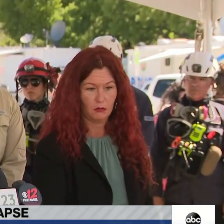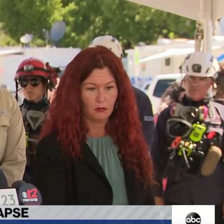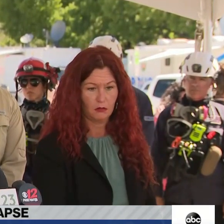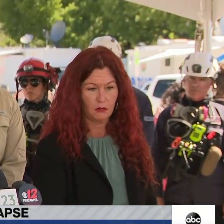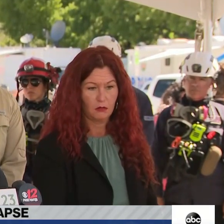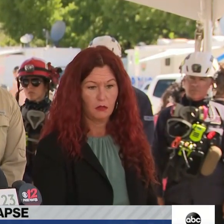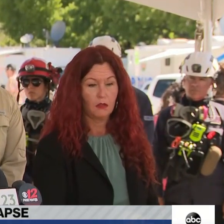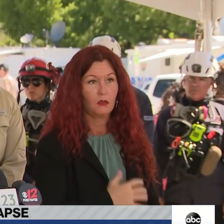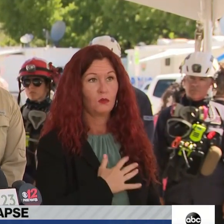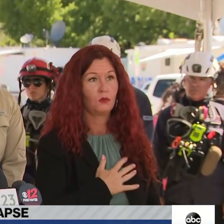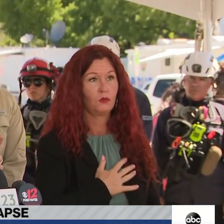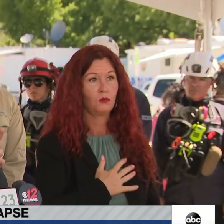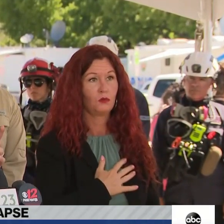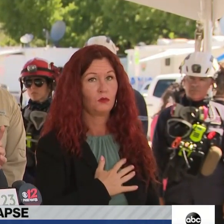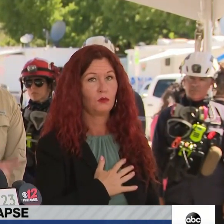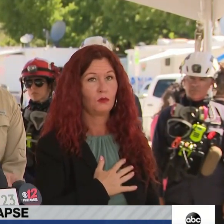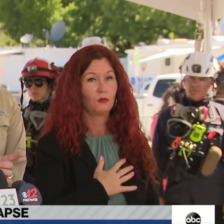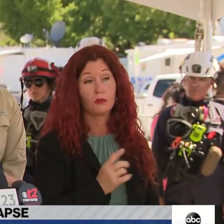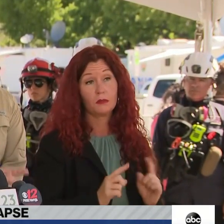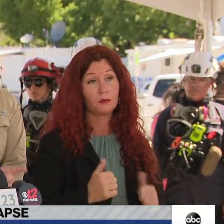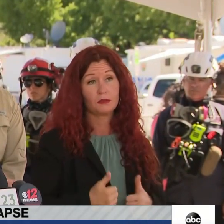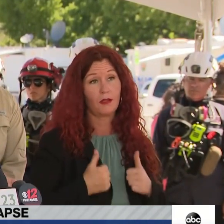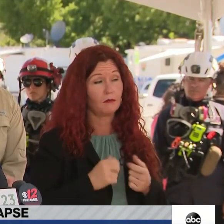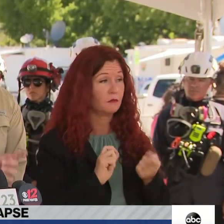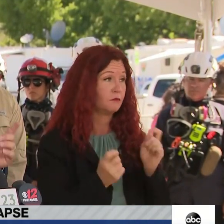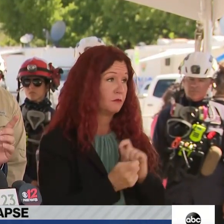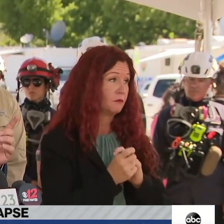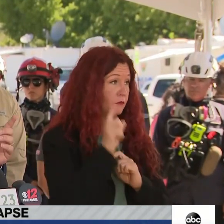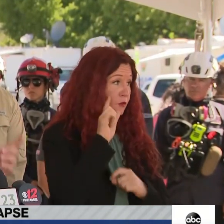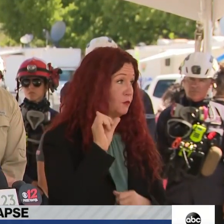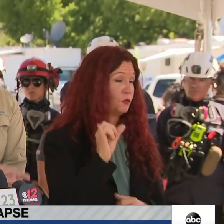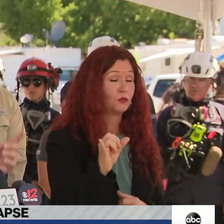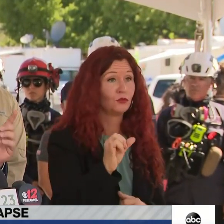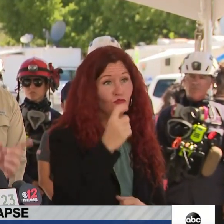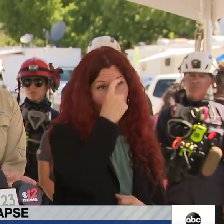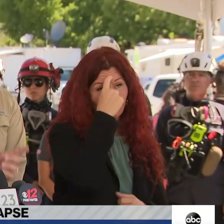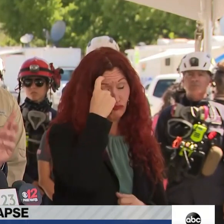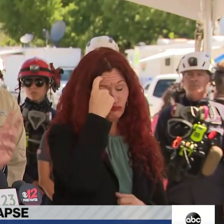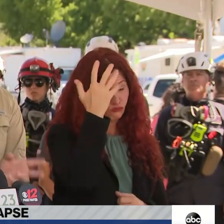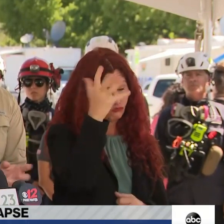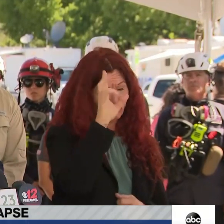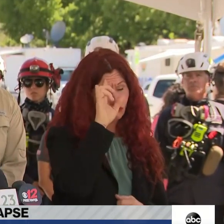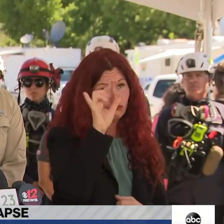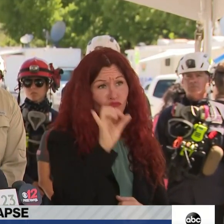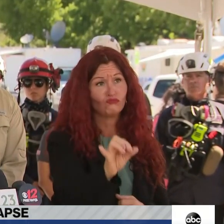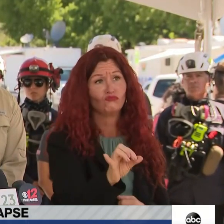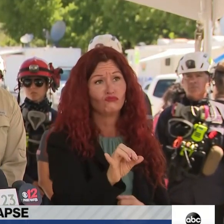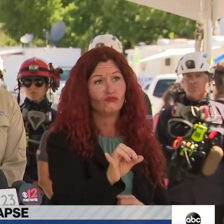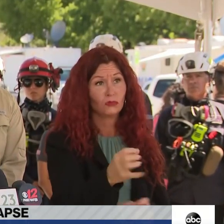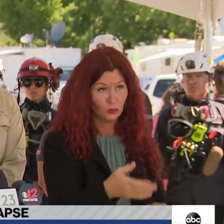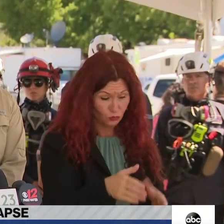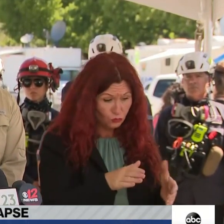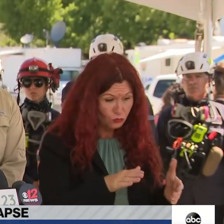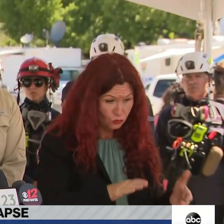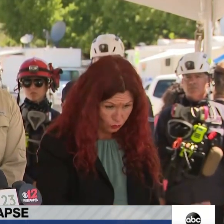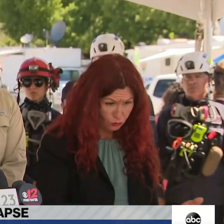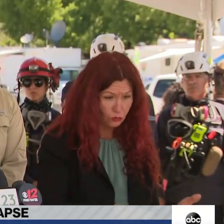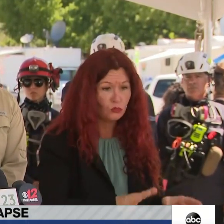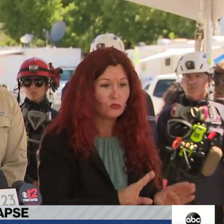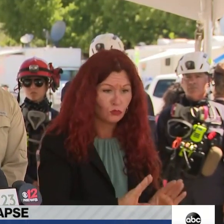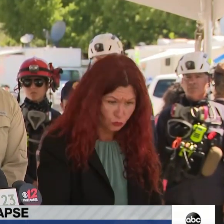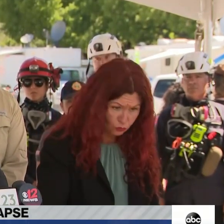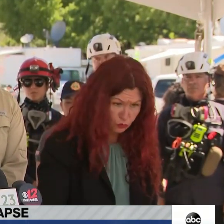don't take anything for granted. The resilience of this community, South Florida, Florida, and our country, you